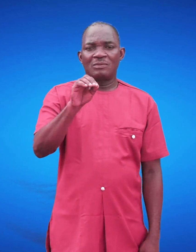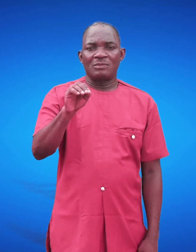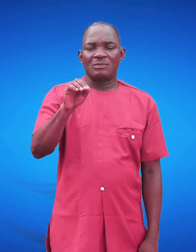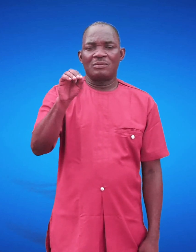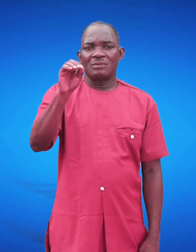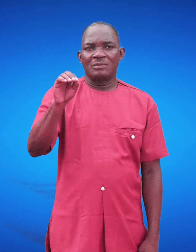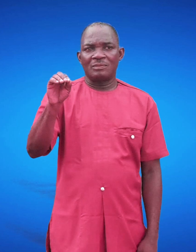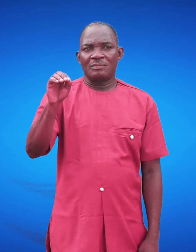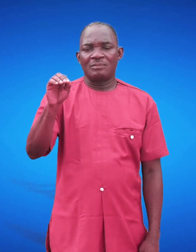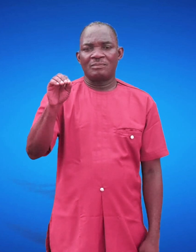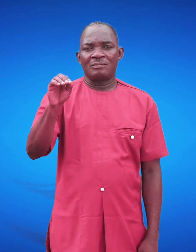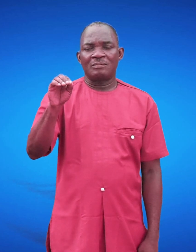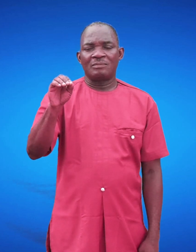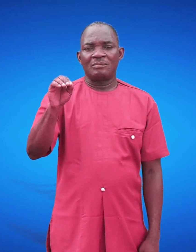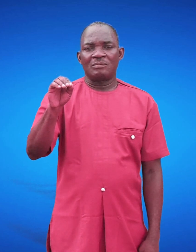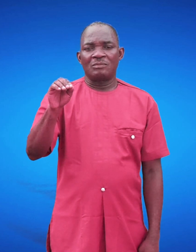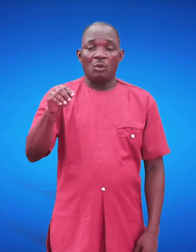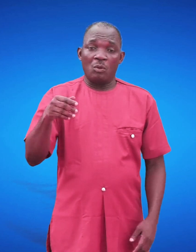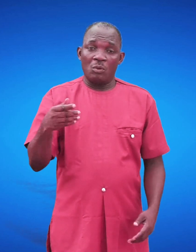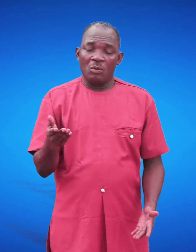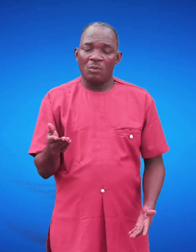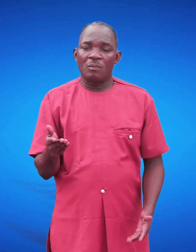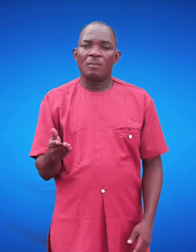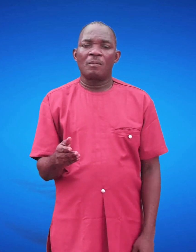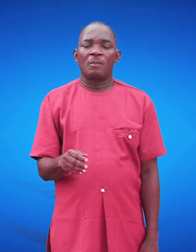700 or